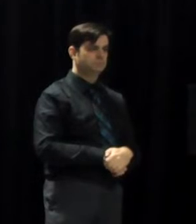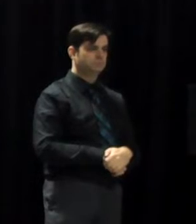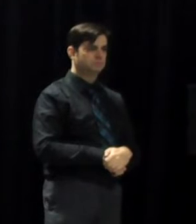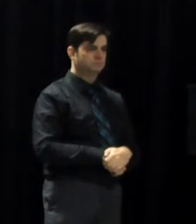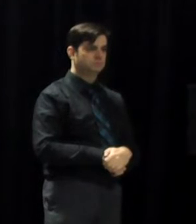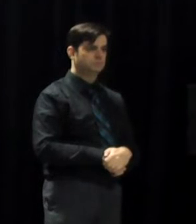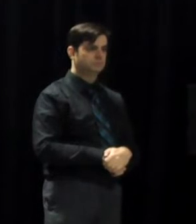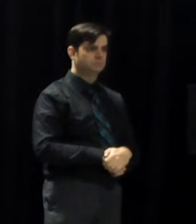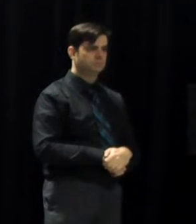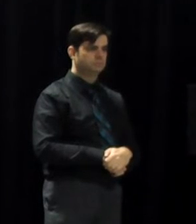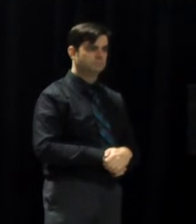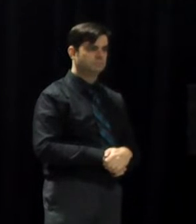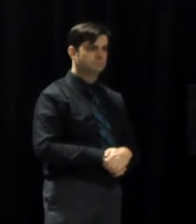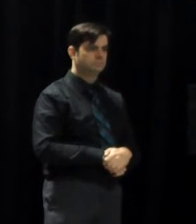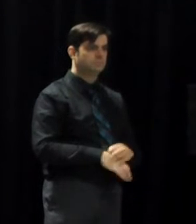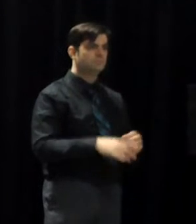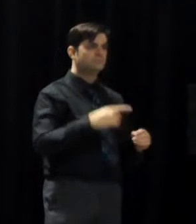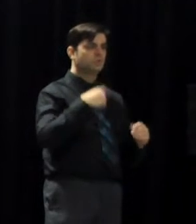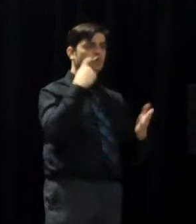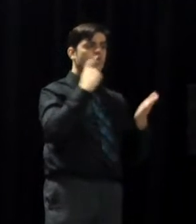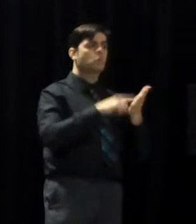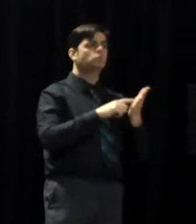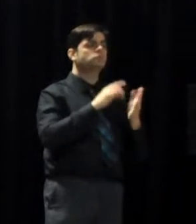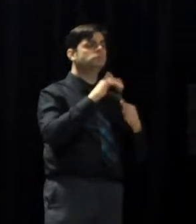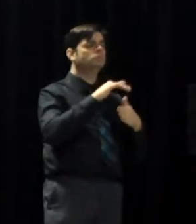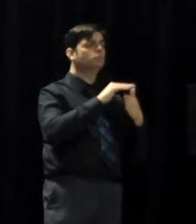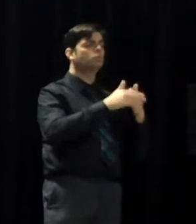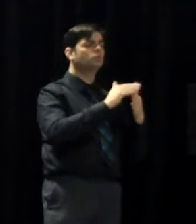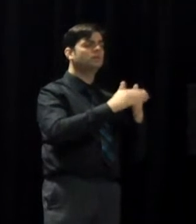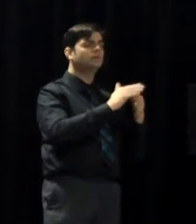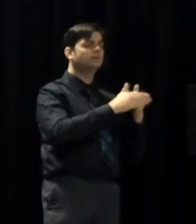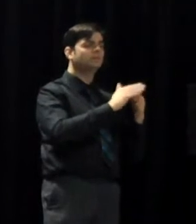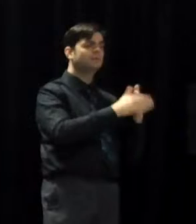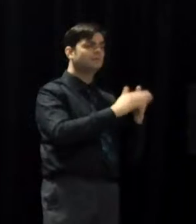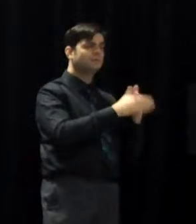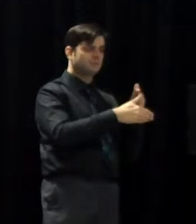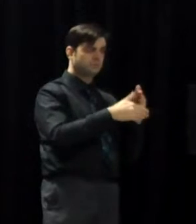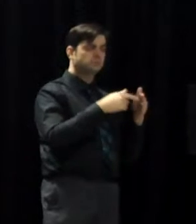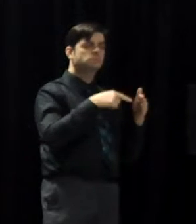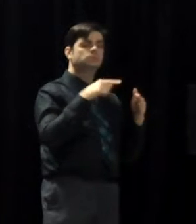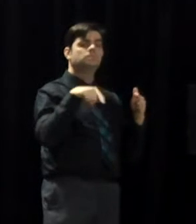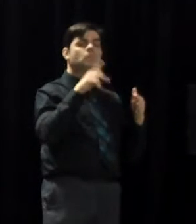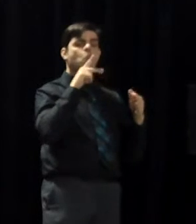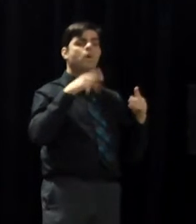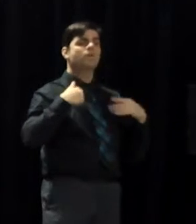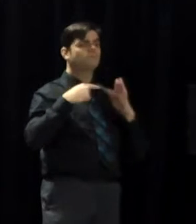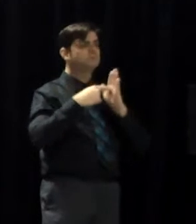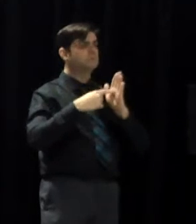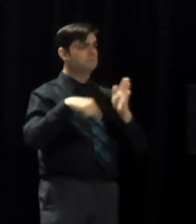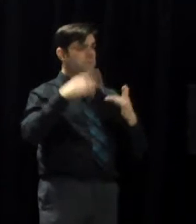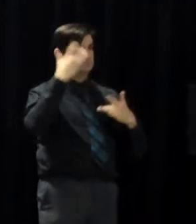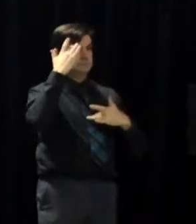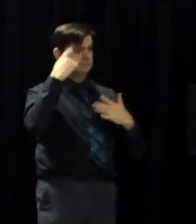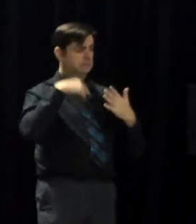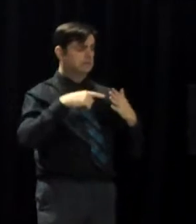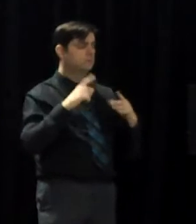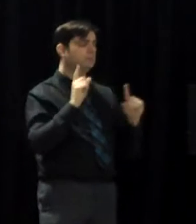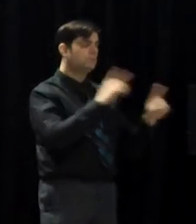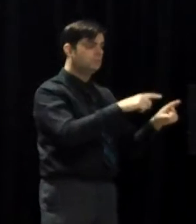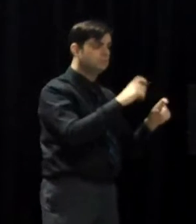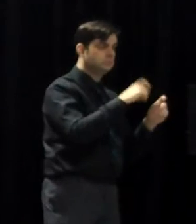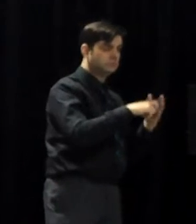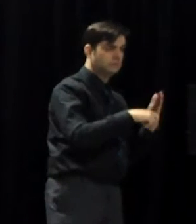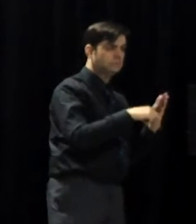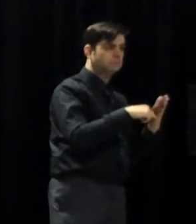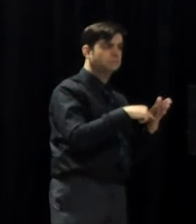of other testing. And then during the week, you have broad-based testing, and so your positivity rates stabilize and give you a more true